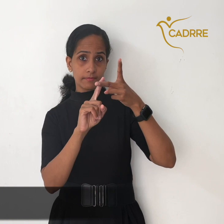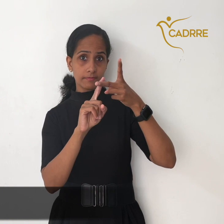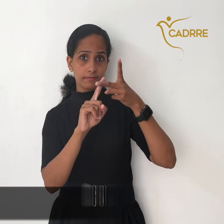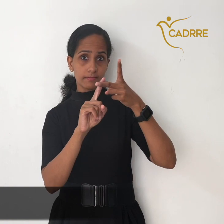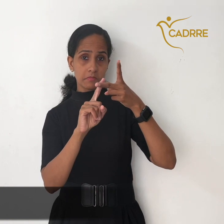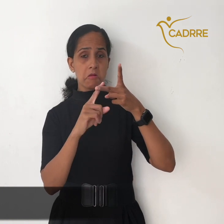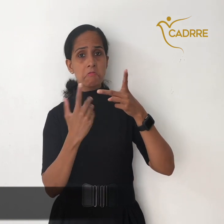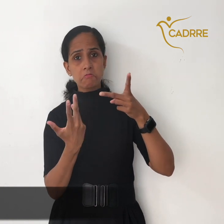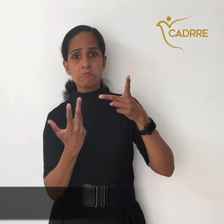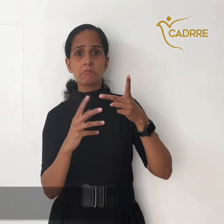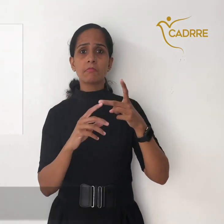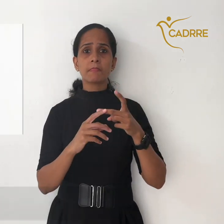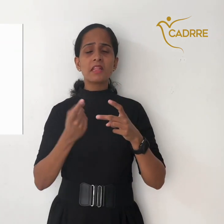Past tense.